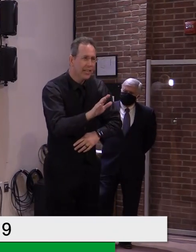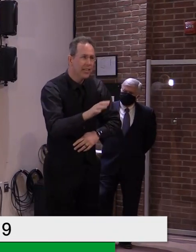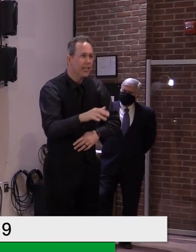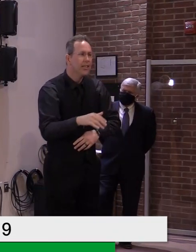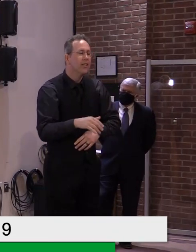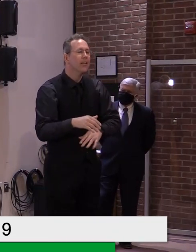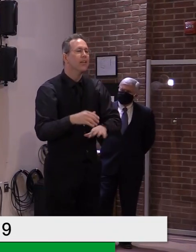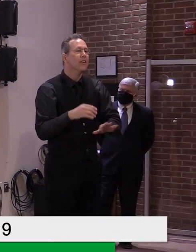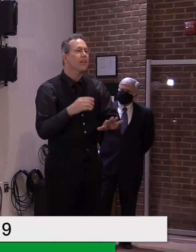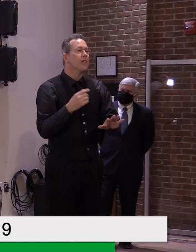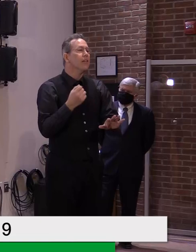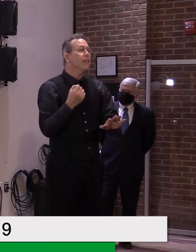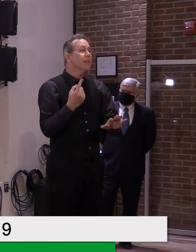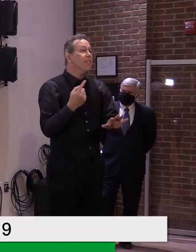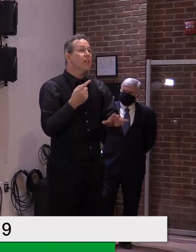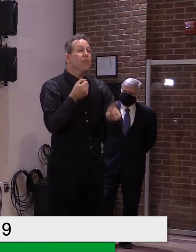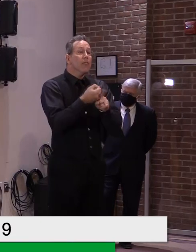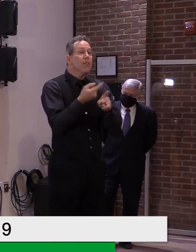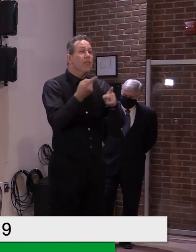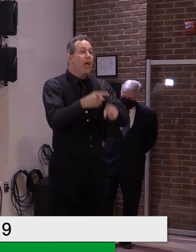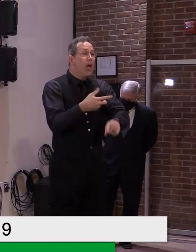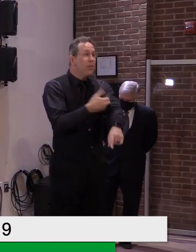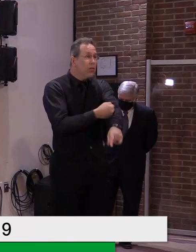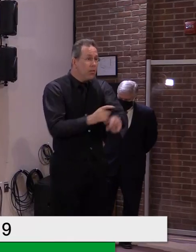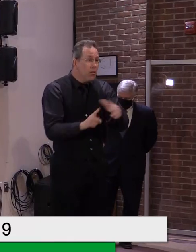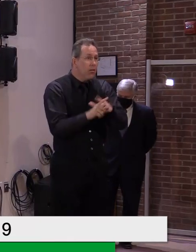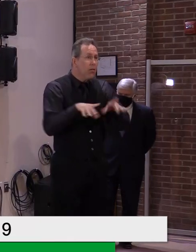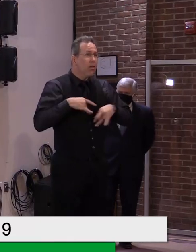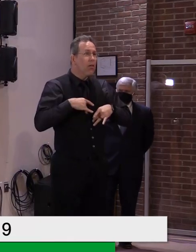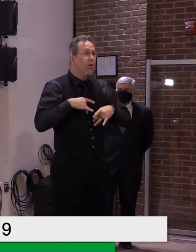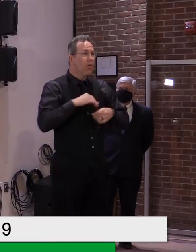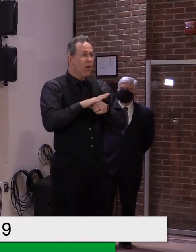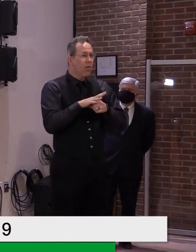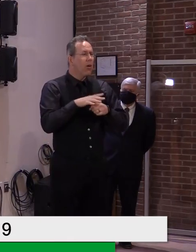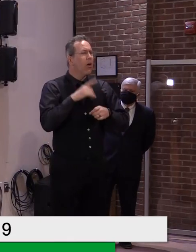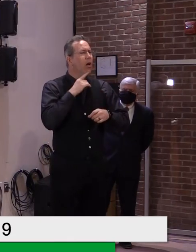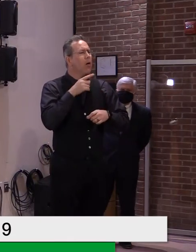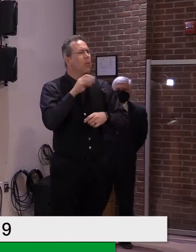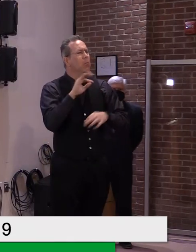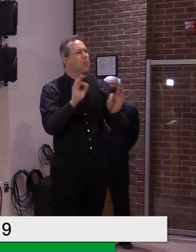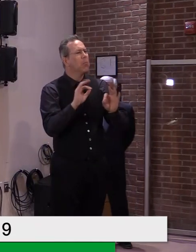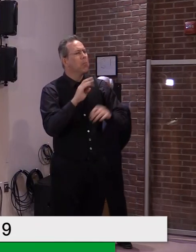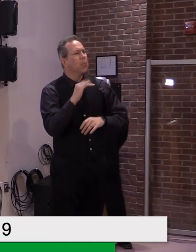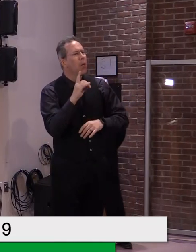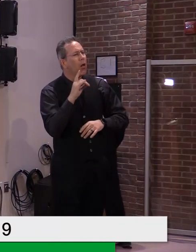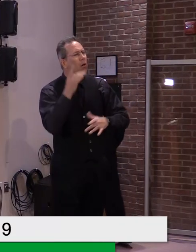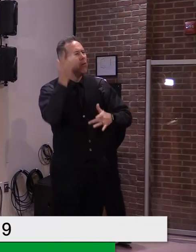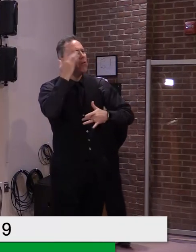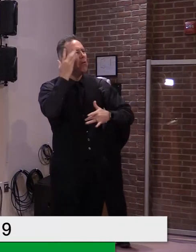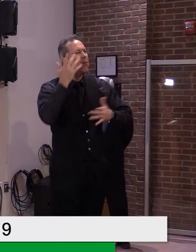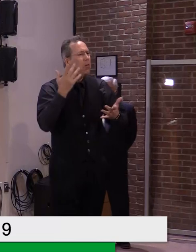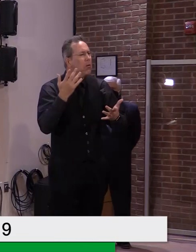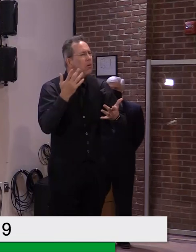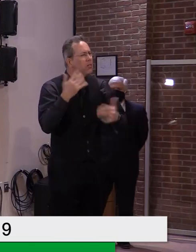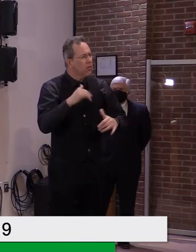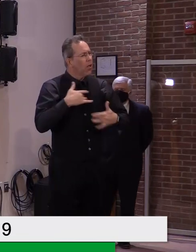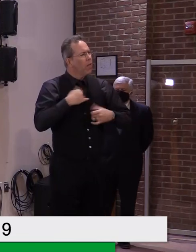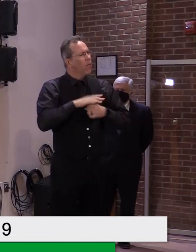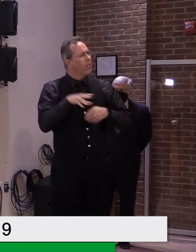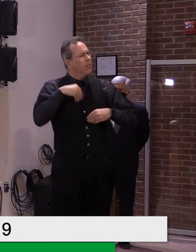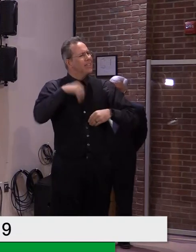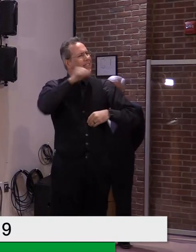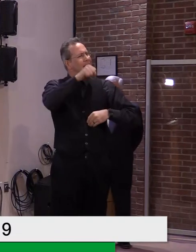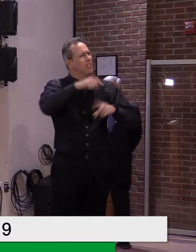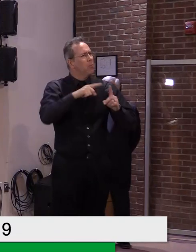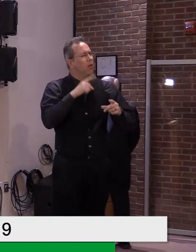happens, it's still going to be a milder case, but it will still be a case. And any case in a long-term care facility